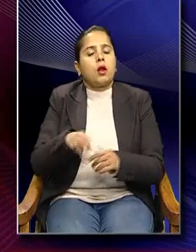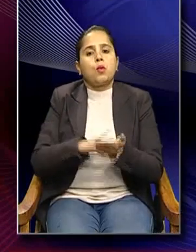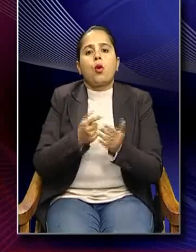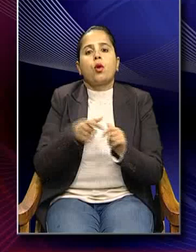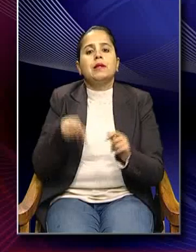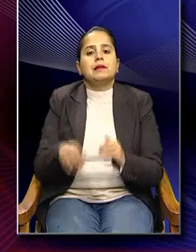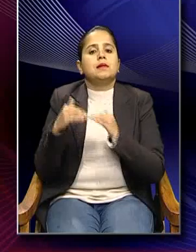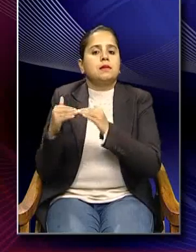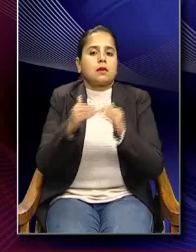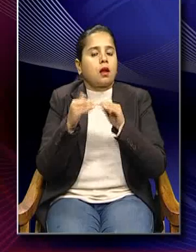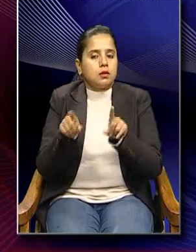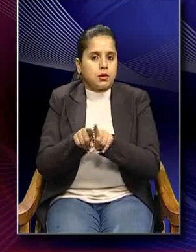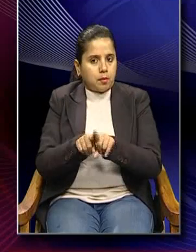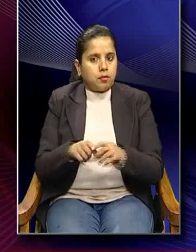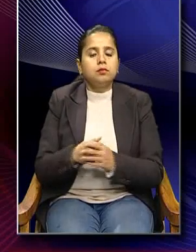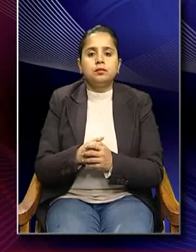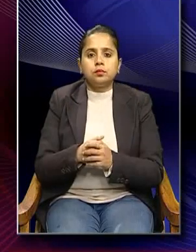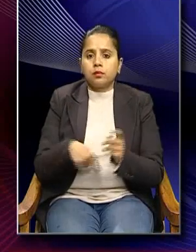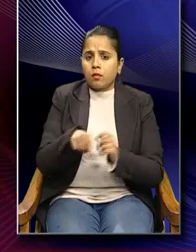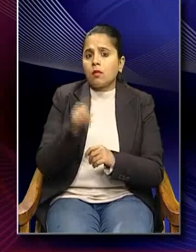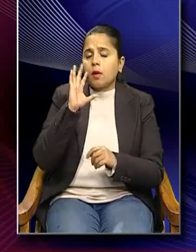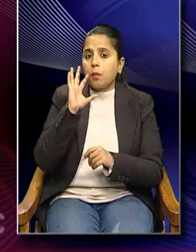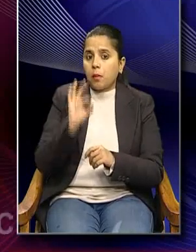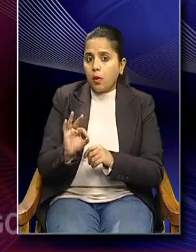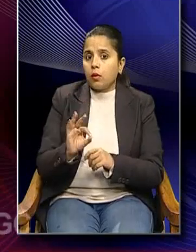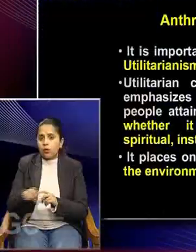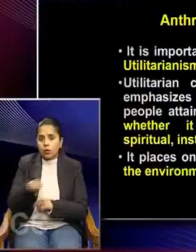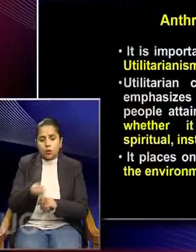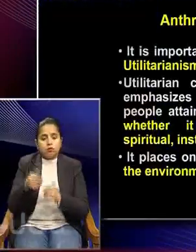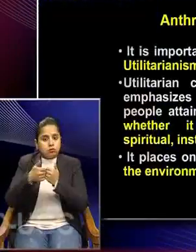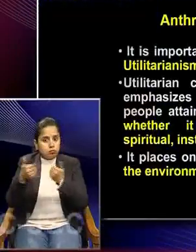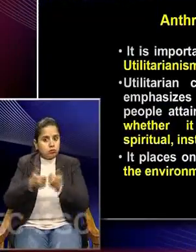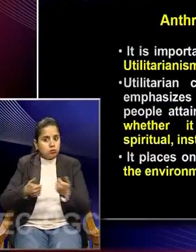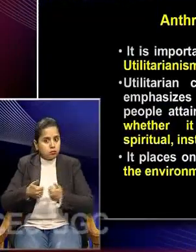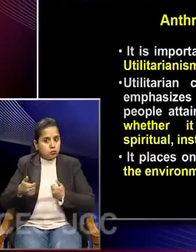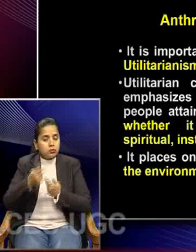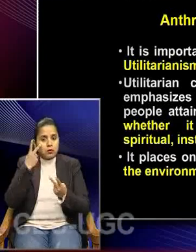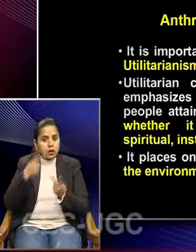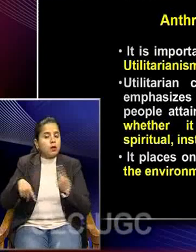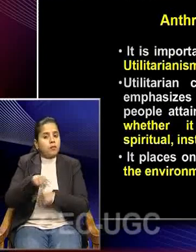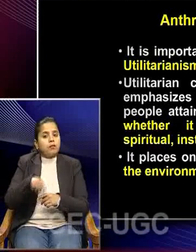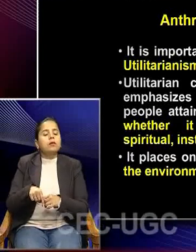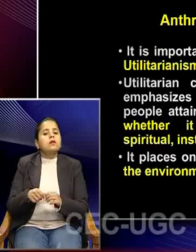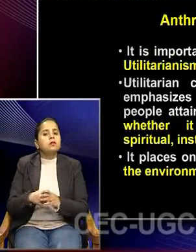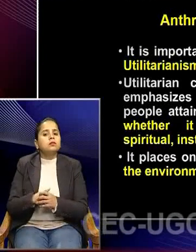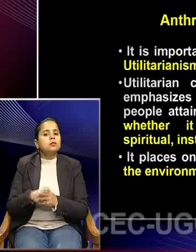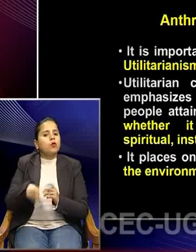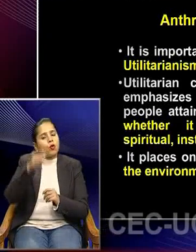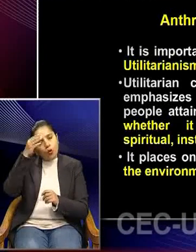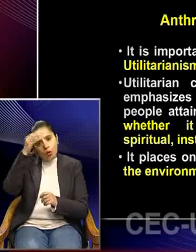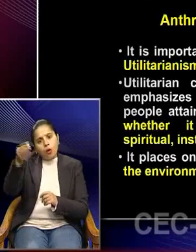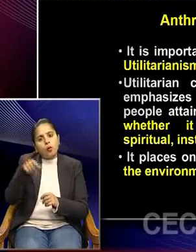standing. It is important to distinguish here from the concept